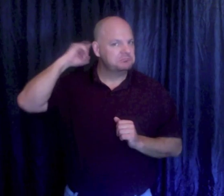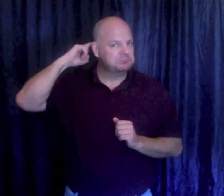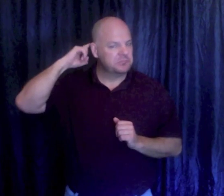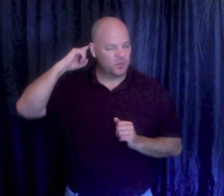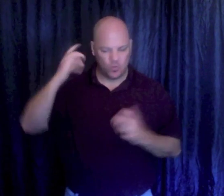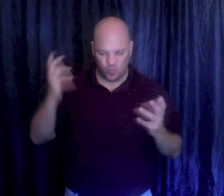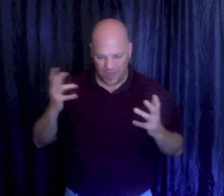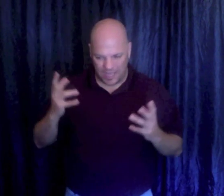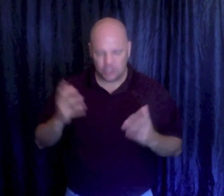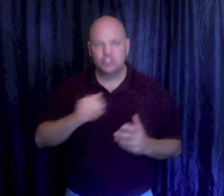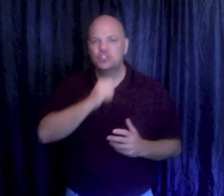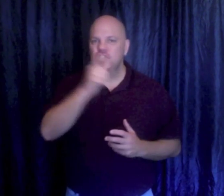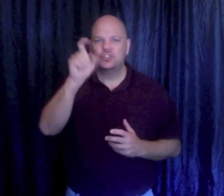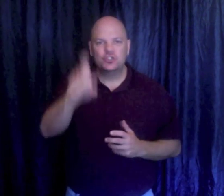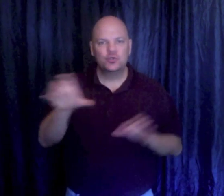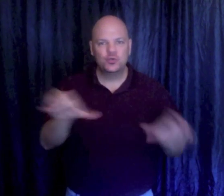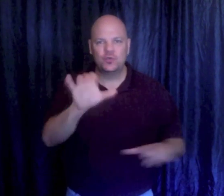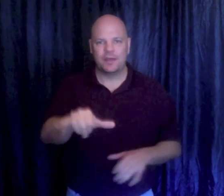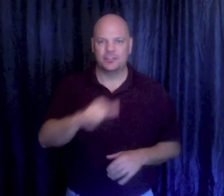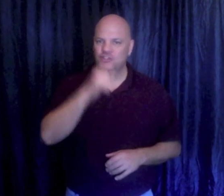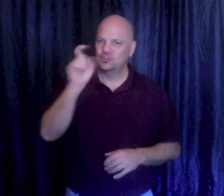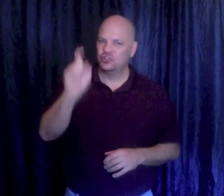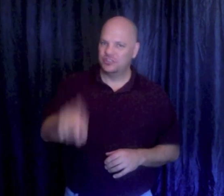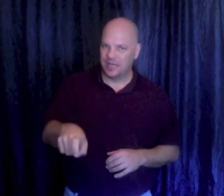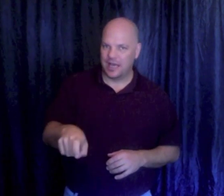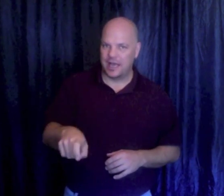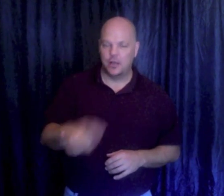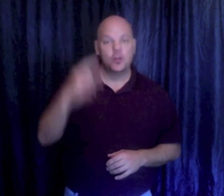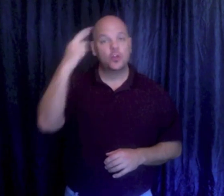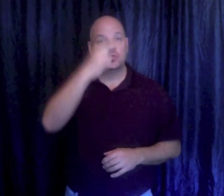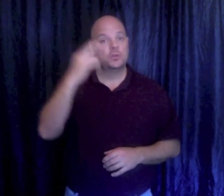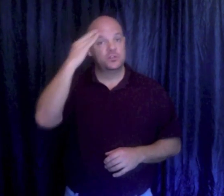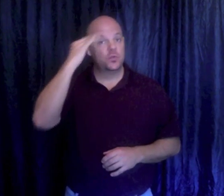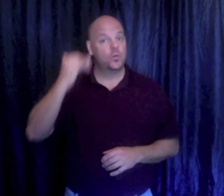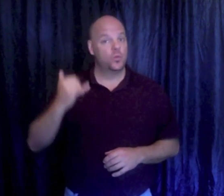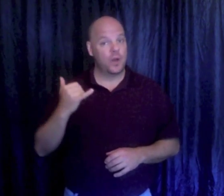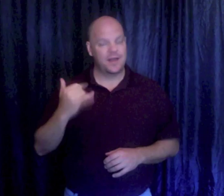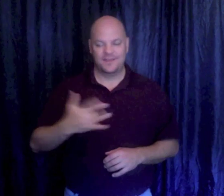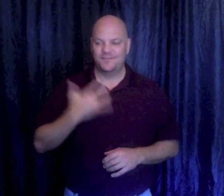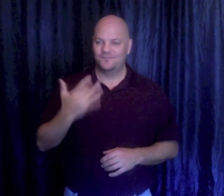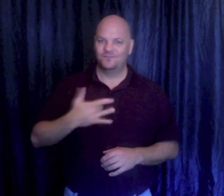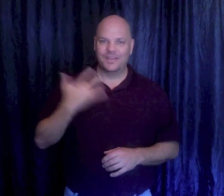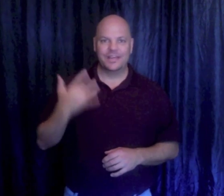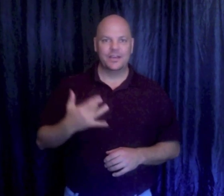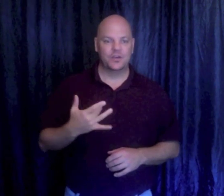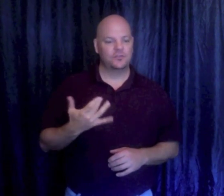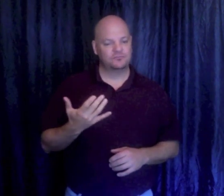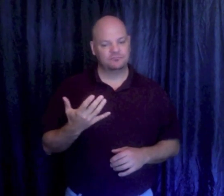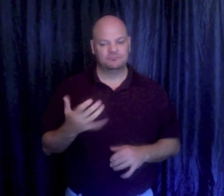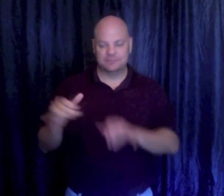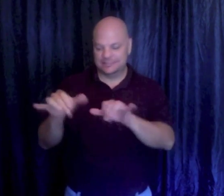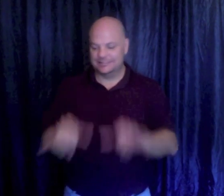this, is really because they think it's a violation of what their standards are.